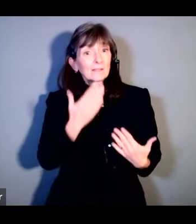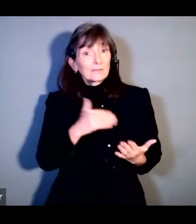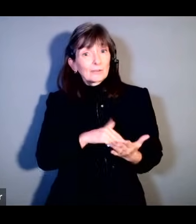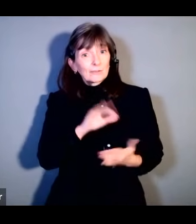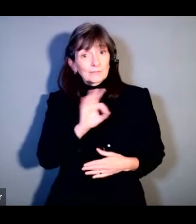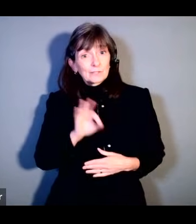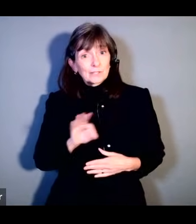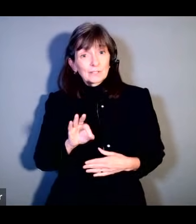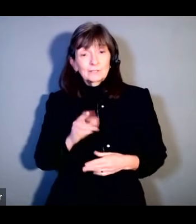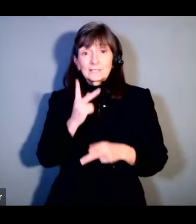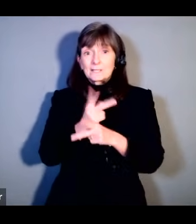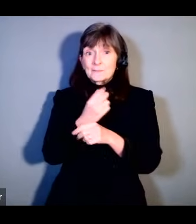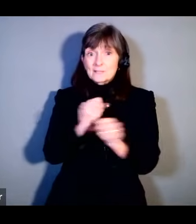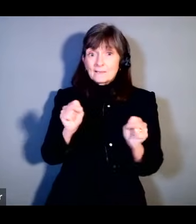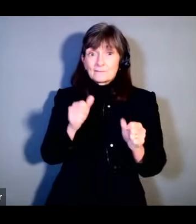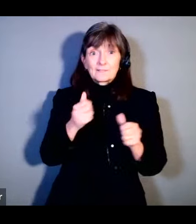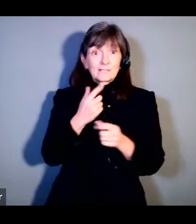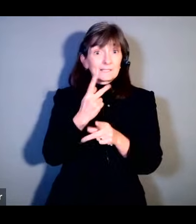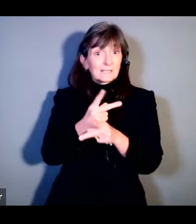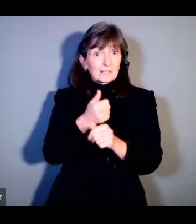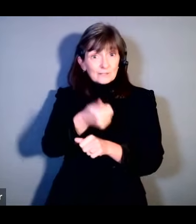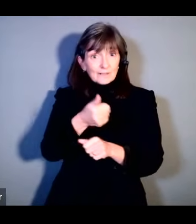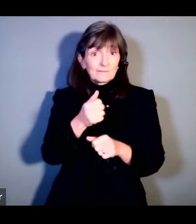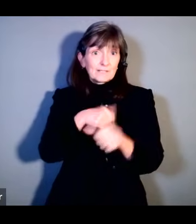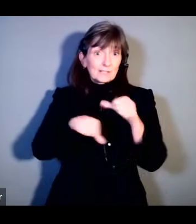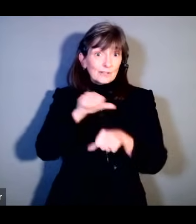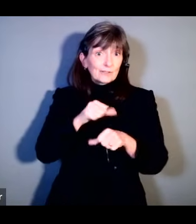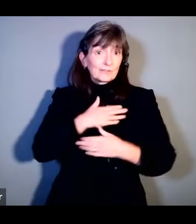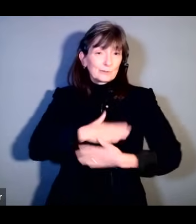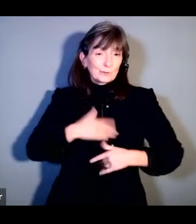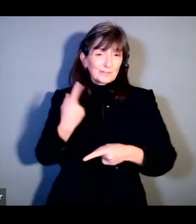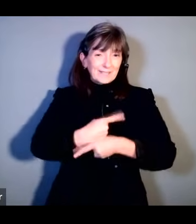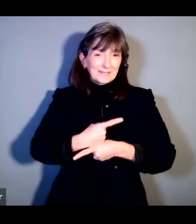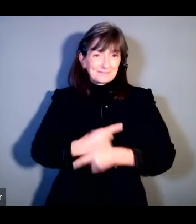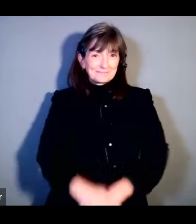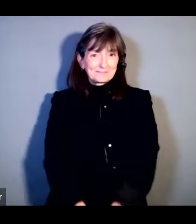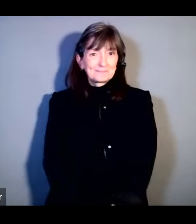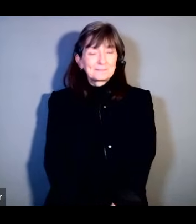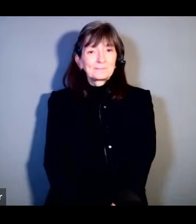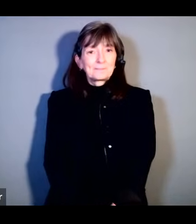you, Dr. Fitzgerald. Stay safe, everyone. Take care of yourselves and each other and enjoy the rest of your day.